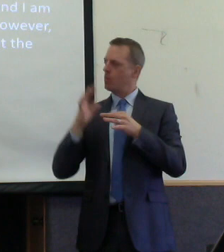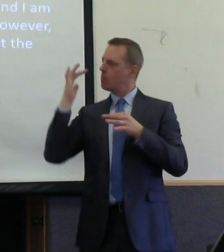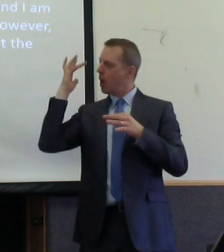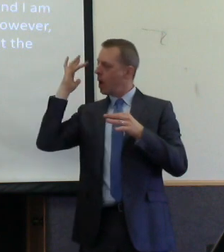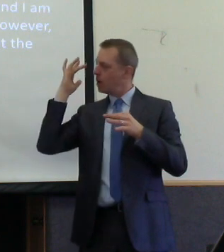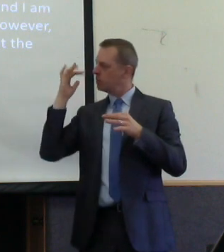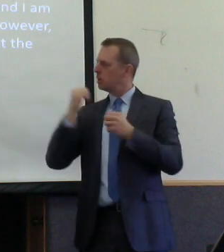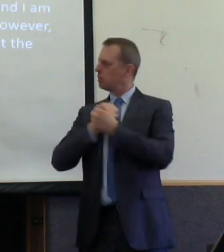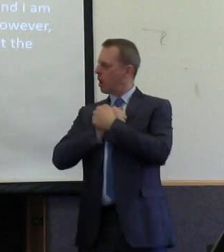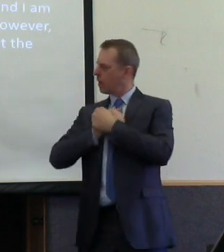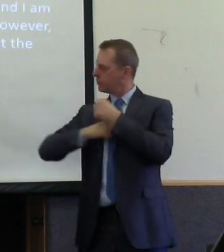matter?